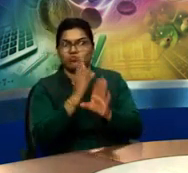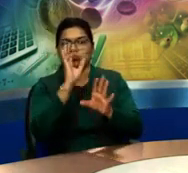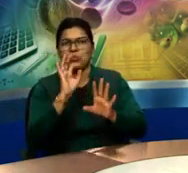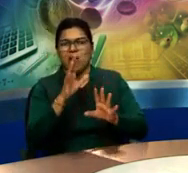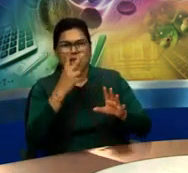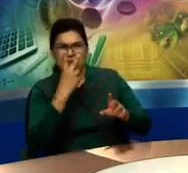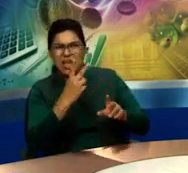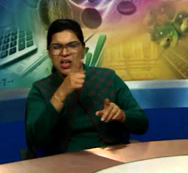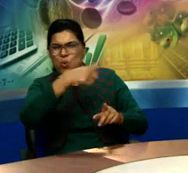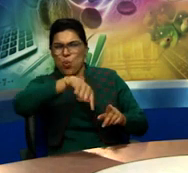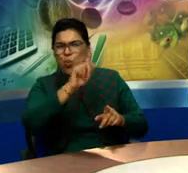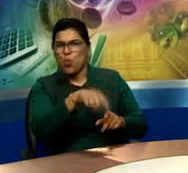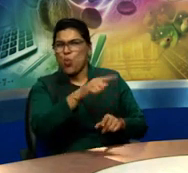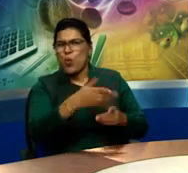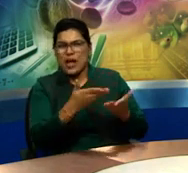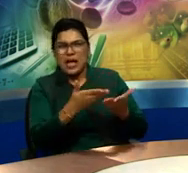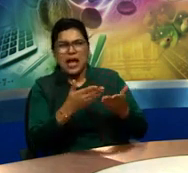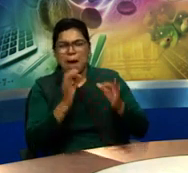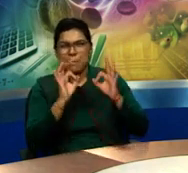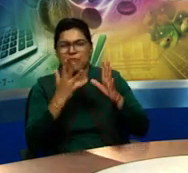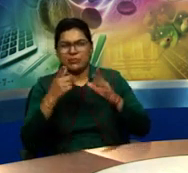Because in office or in workplace, we